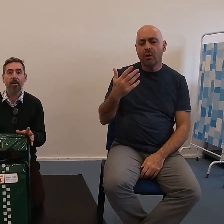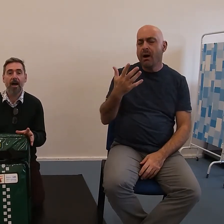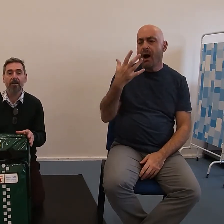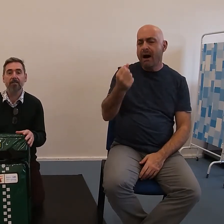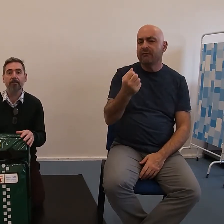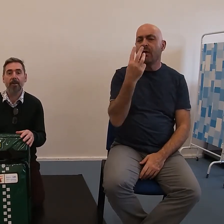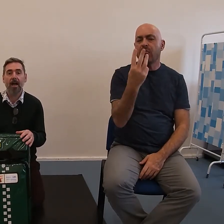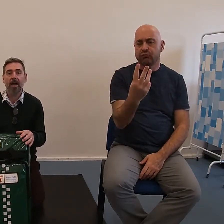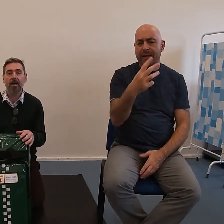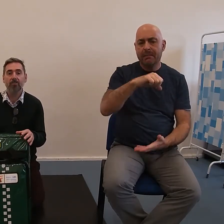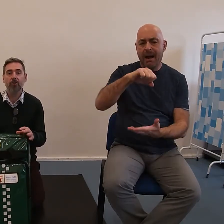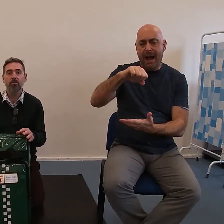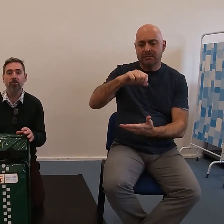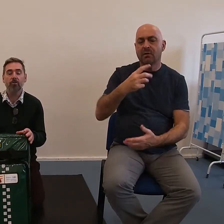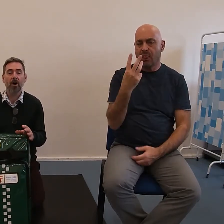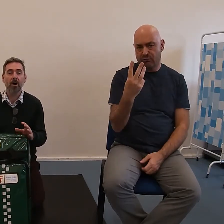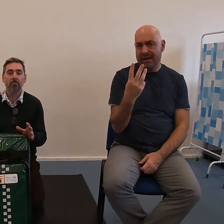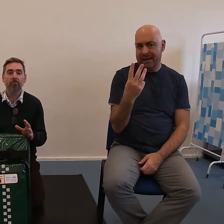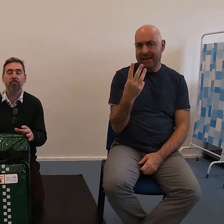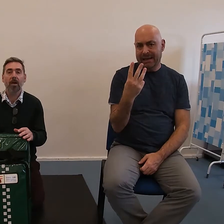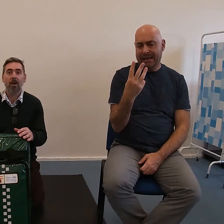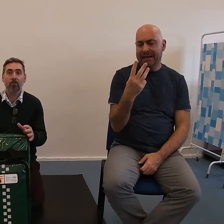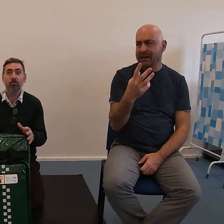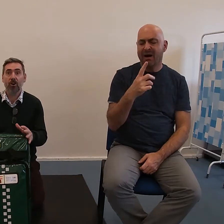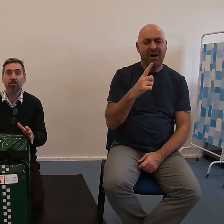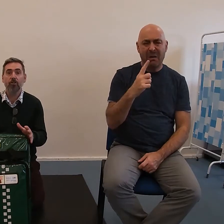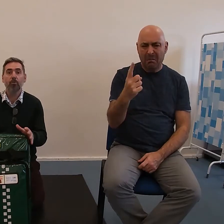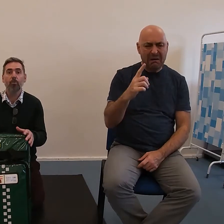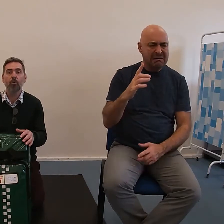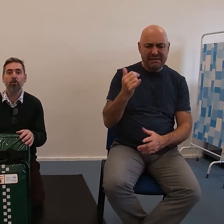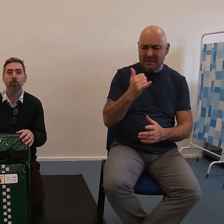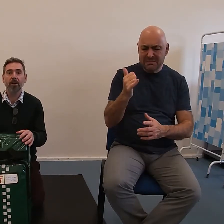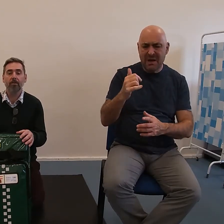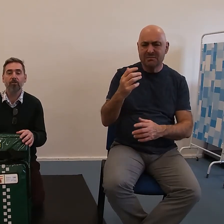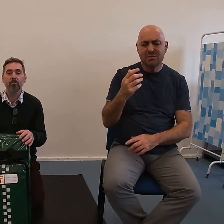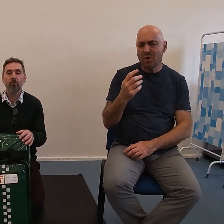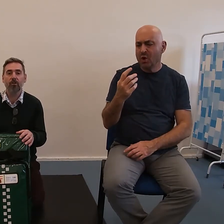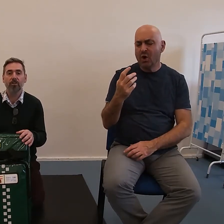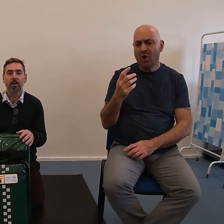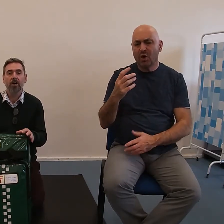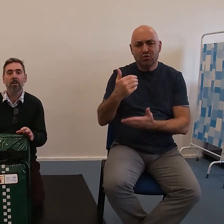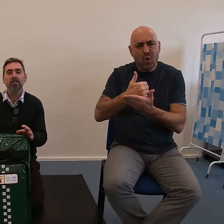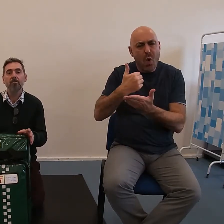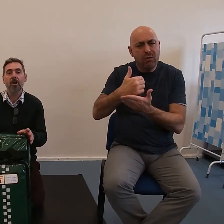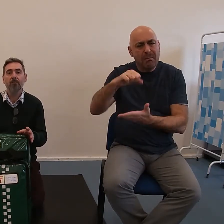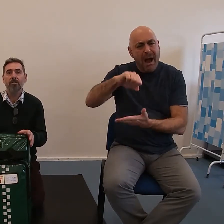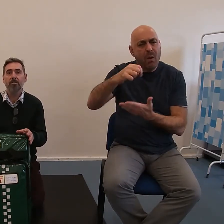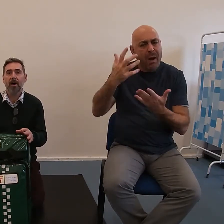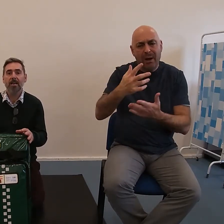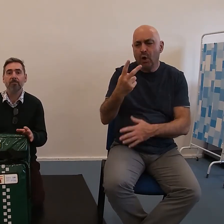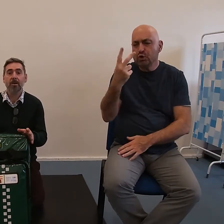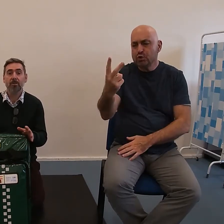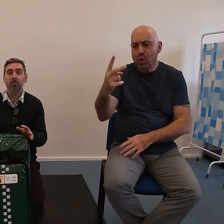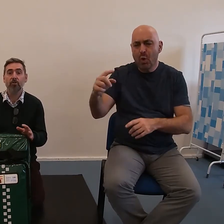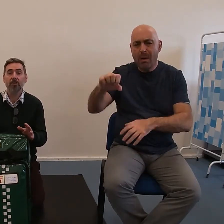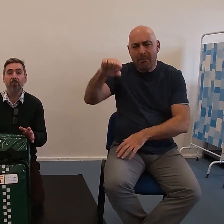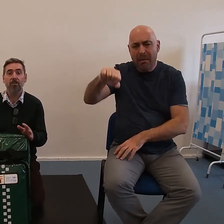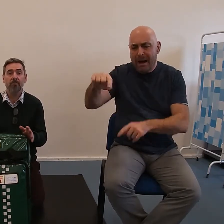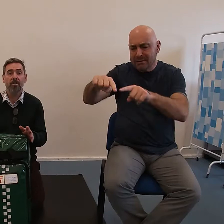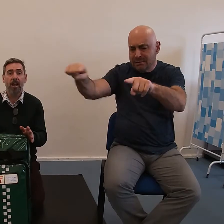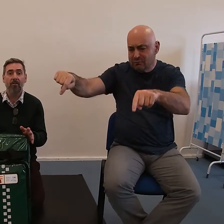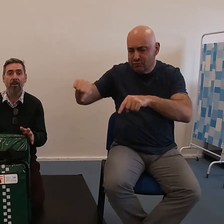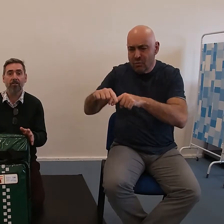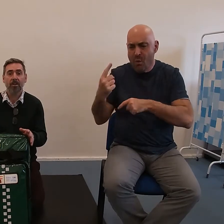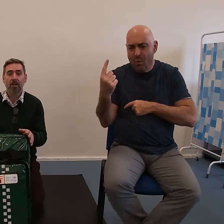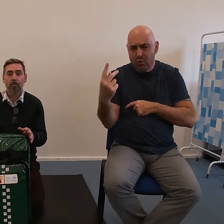have 3 bags, and due to constraints on the wards when it comes to storage, sometimes those bags may be stored in